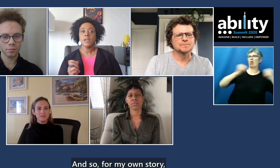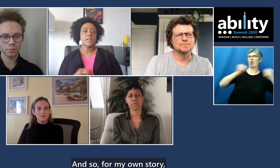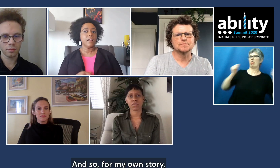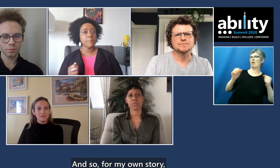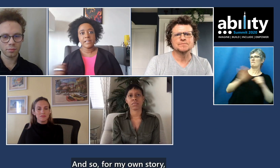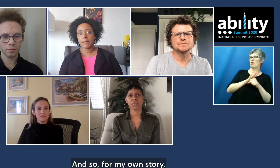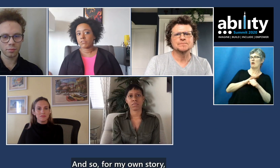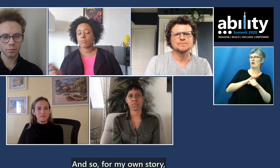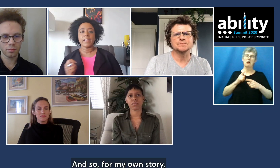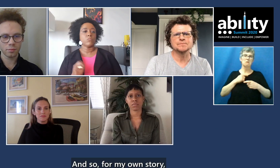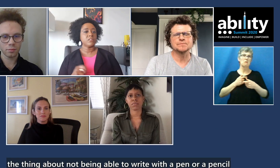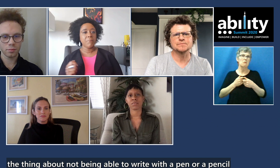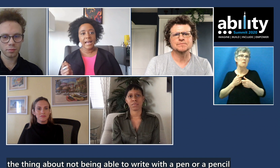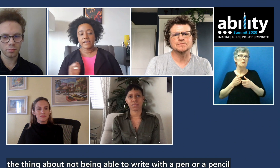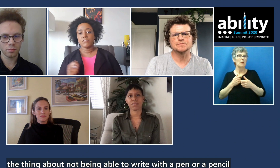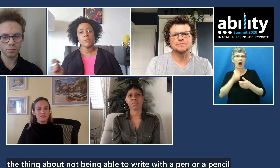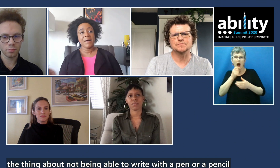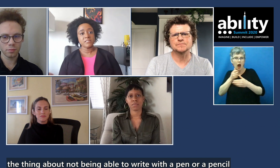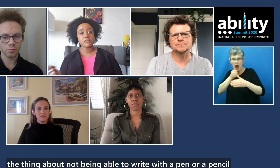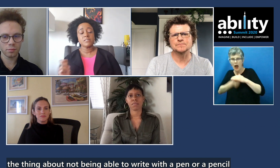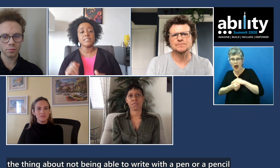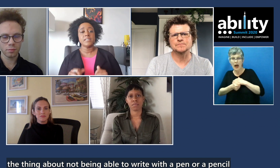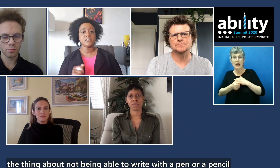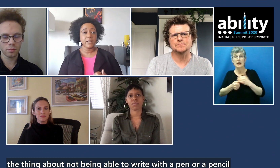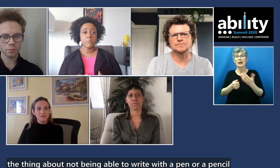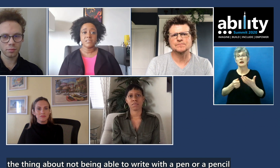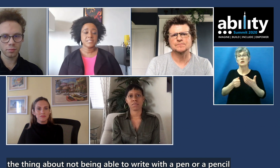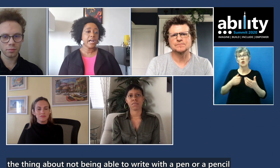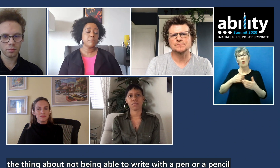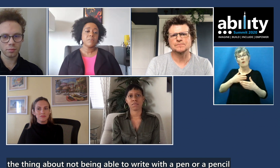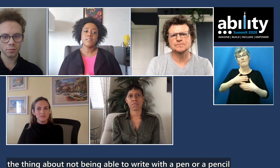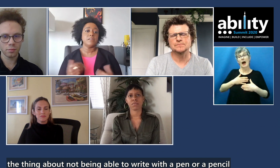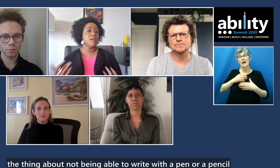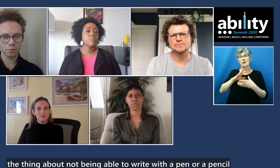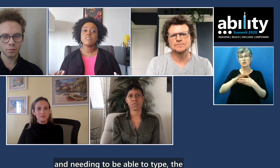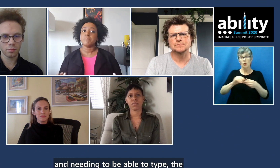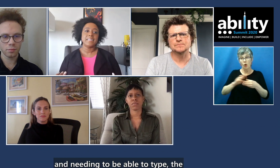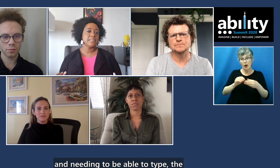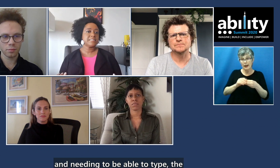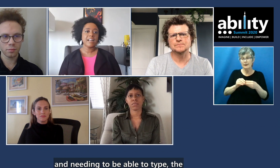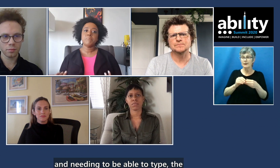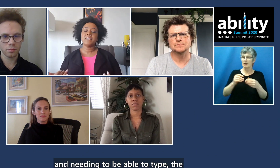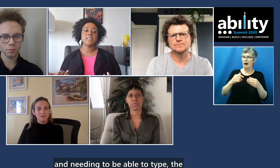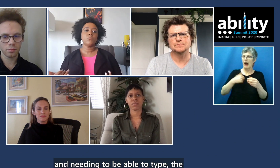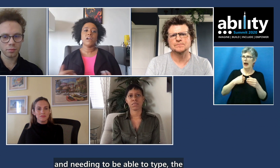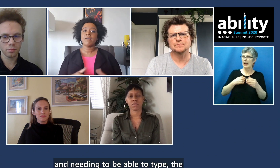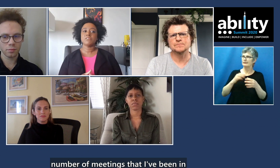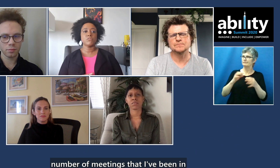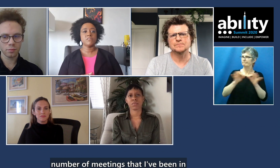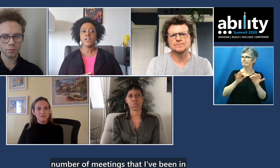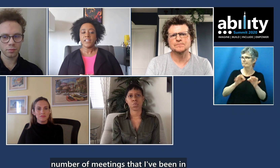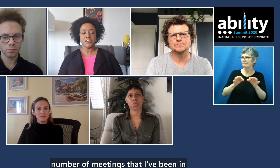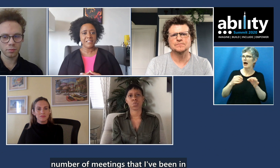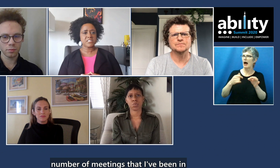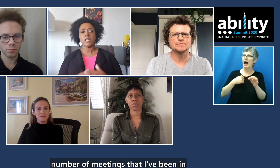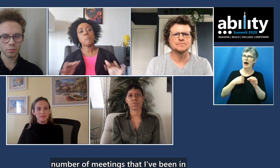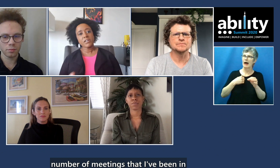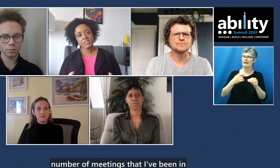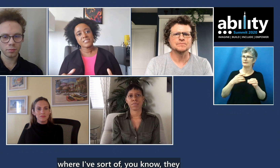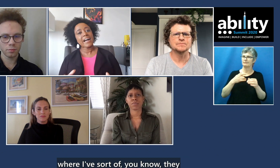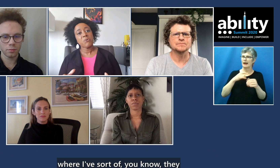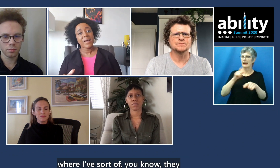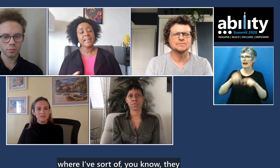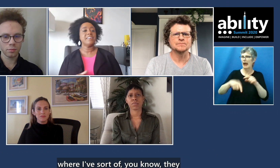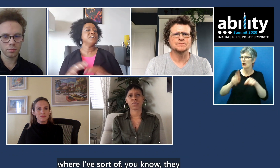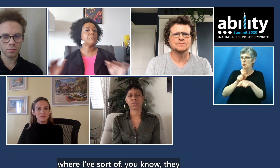thing about not being able to write with a pen or a pencil and needing to be able to type, the number of meetings that I've been in where I've sort of, they've said,